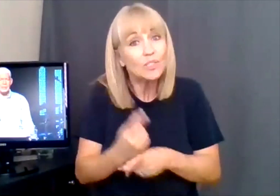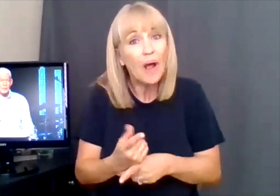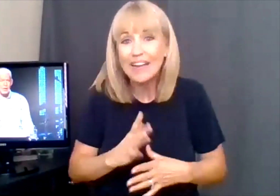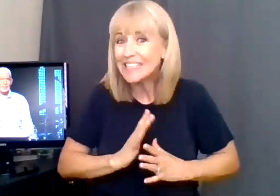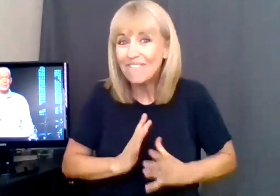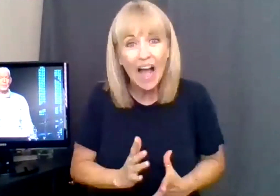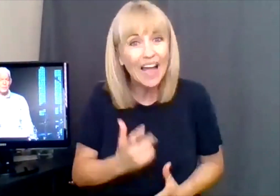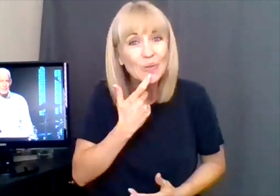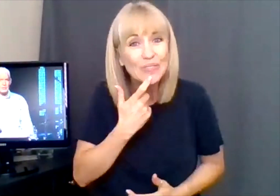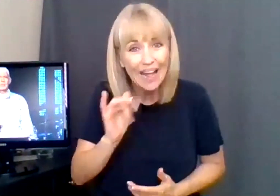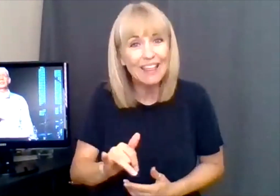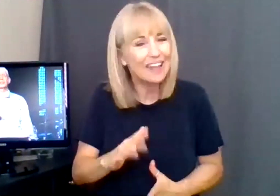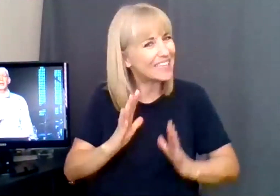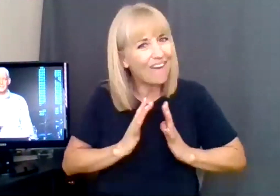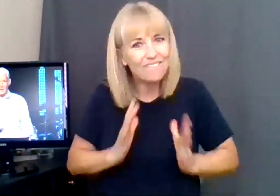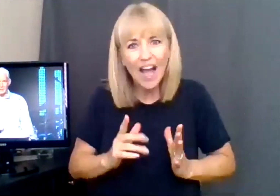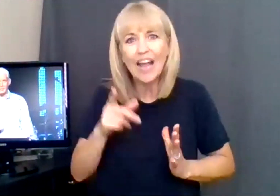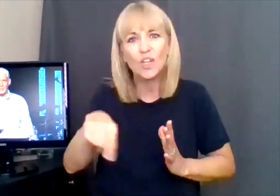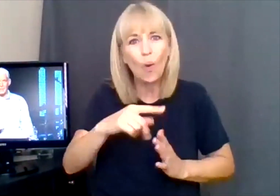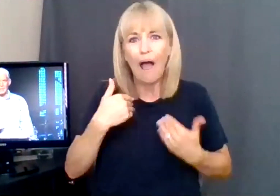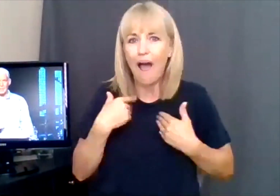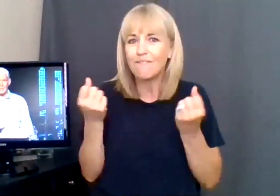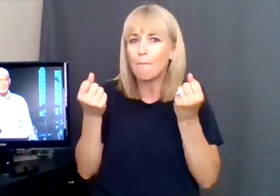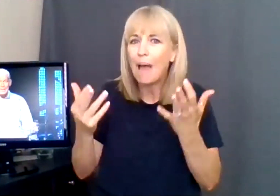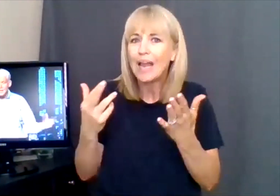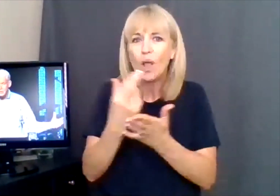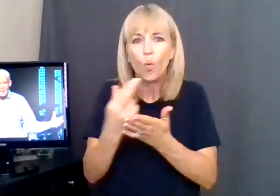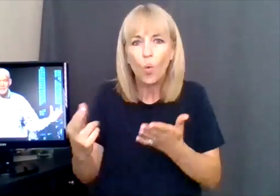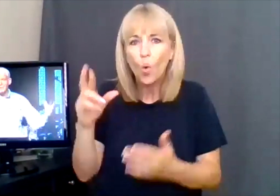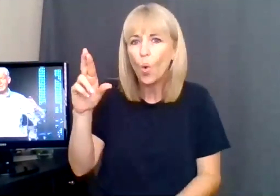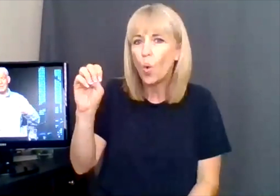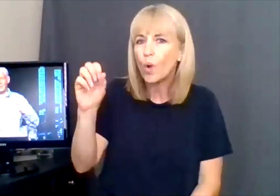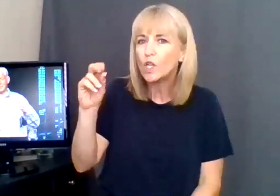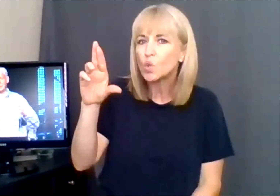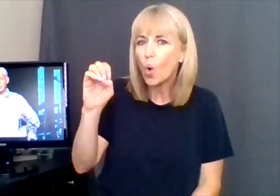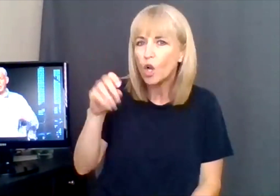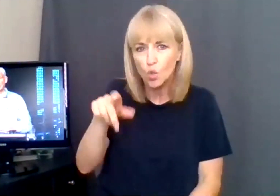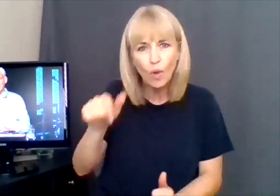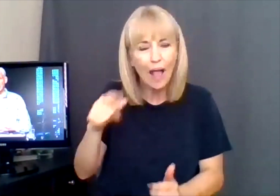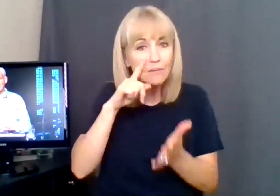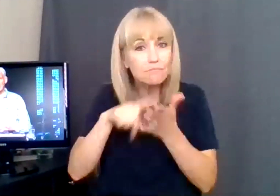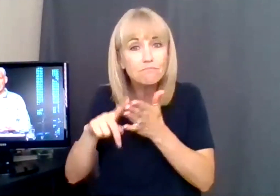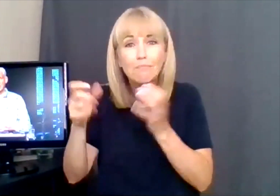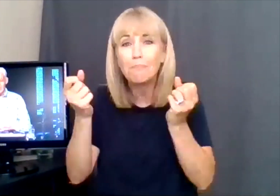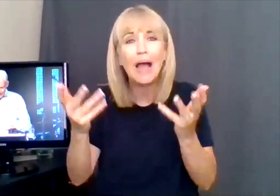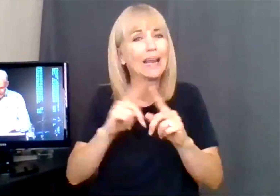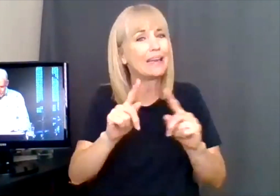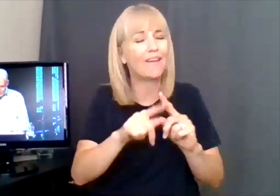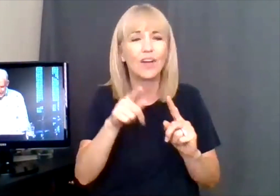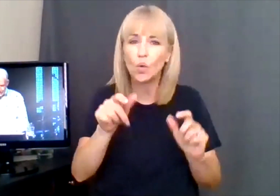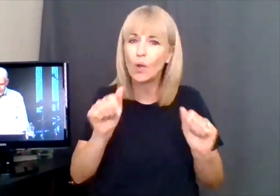and there's some incredible resources available. Many are just now being available, but are so good